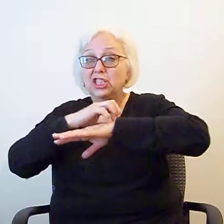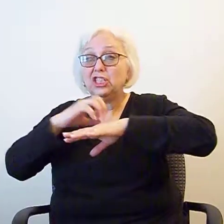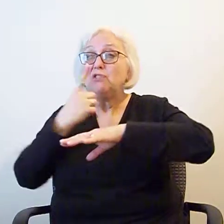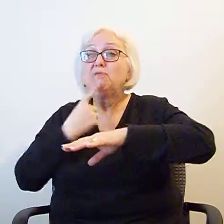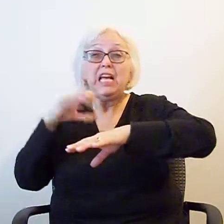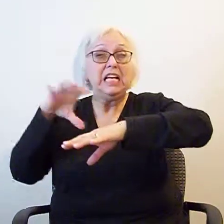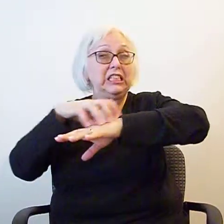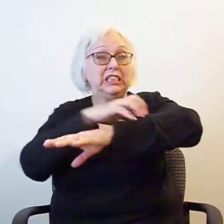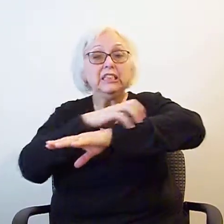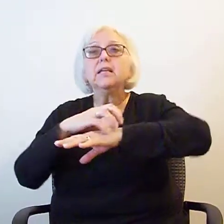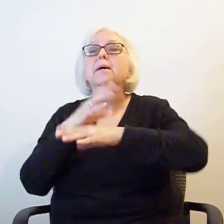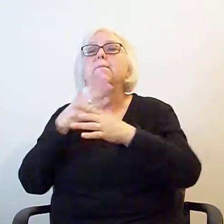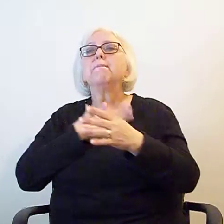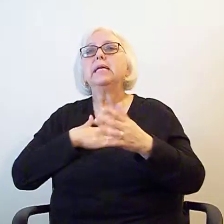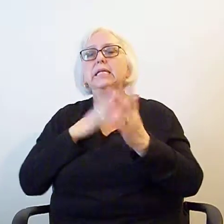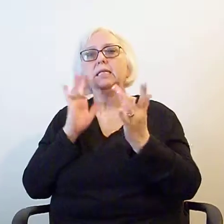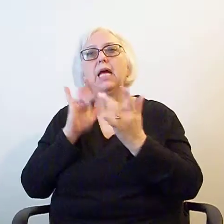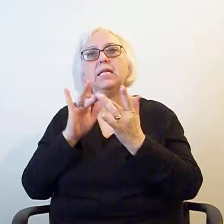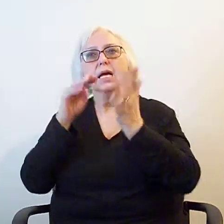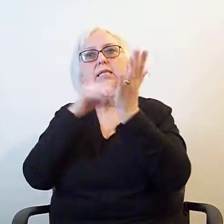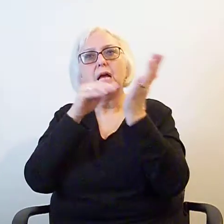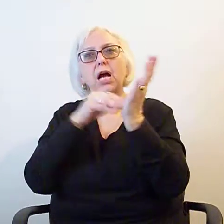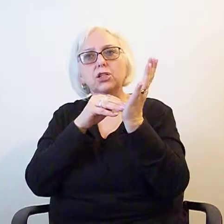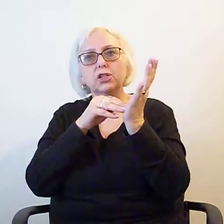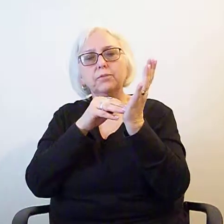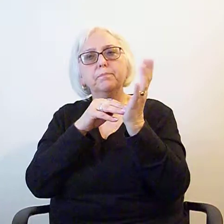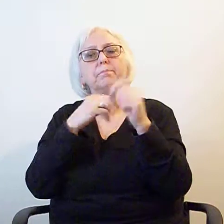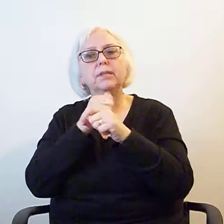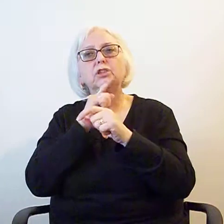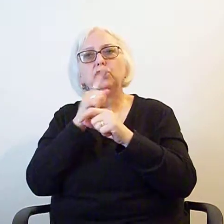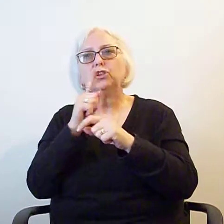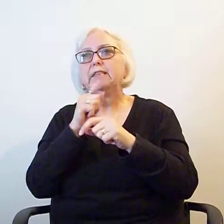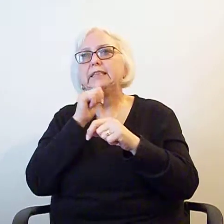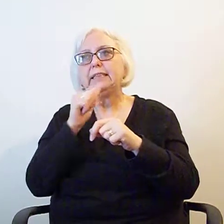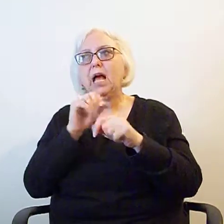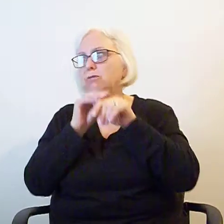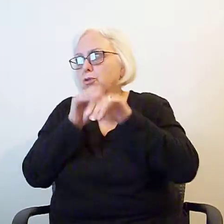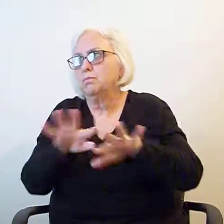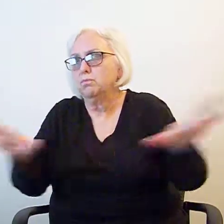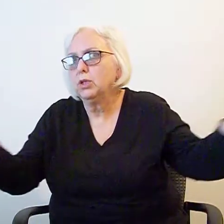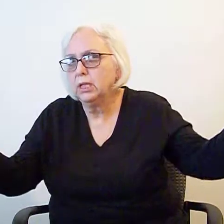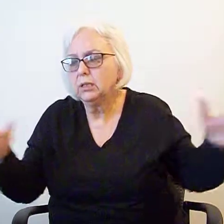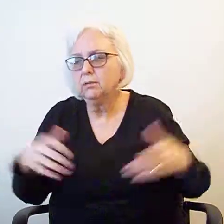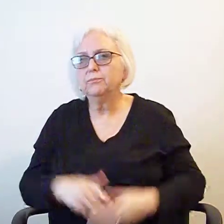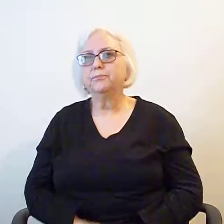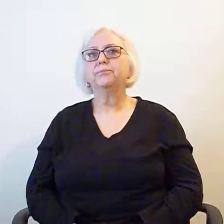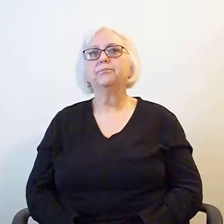please contact your physician to make sure it is not contagious.